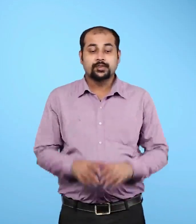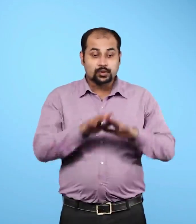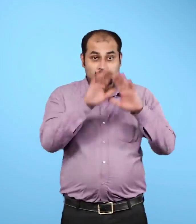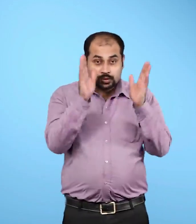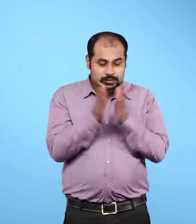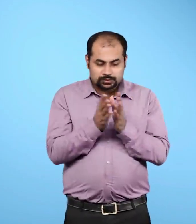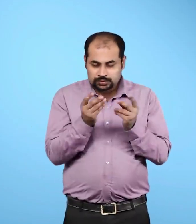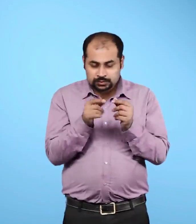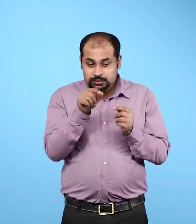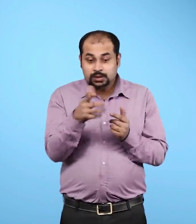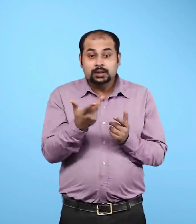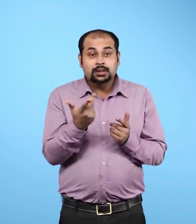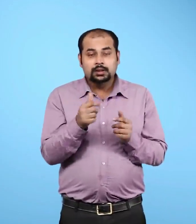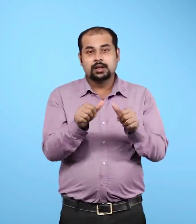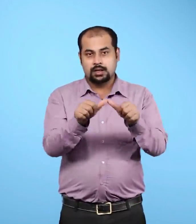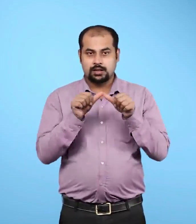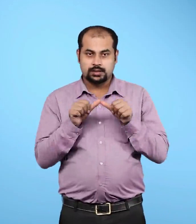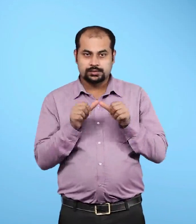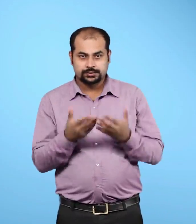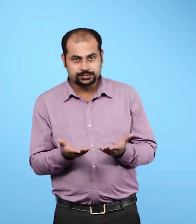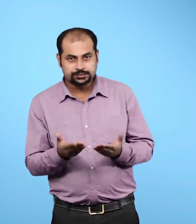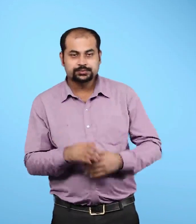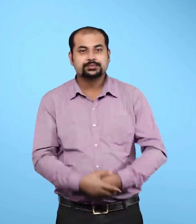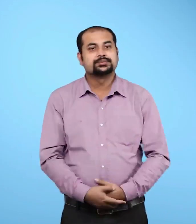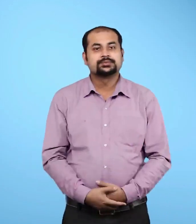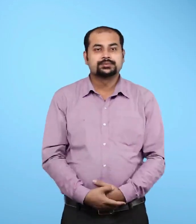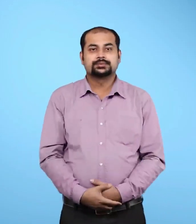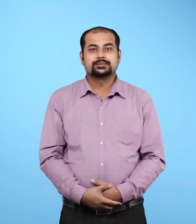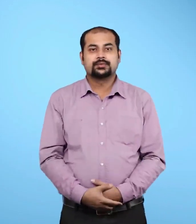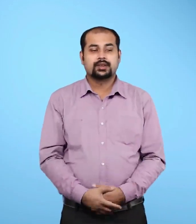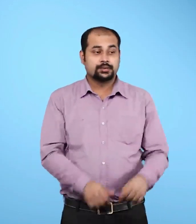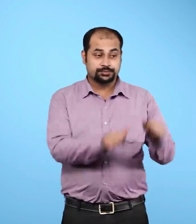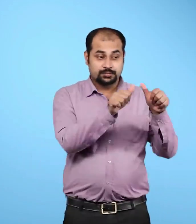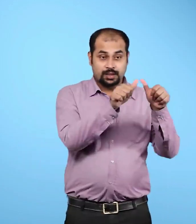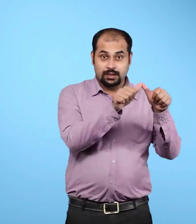How many beads do they have together? A.